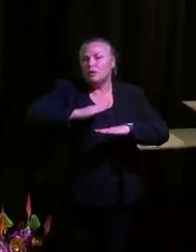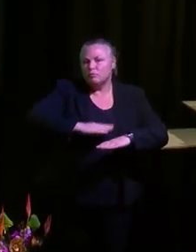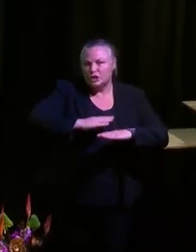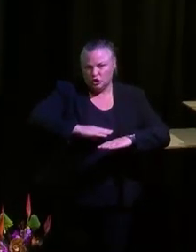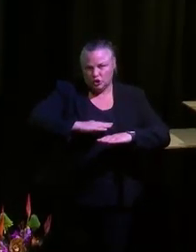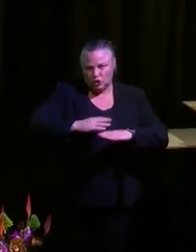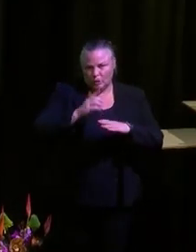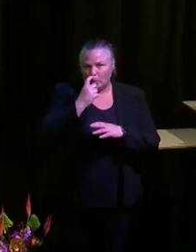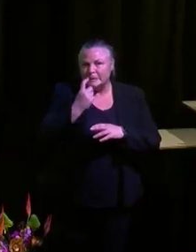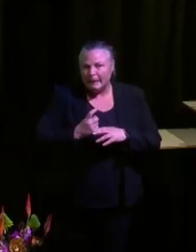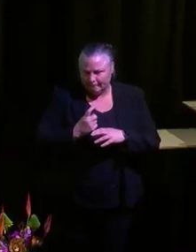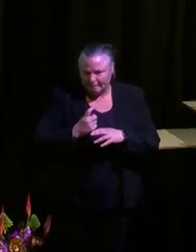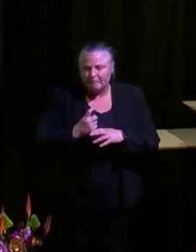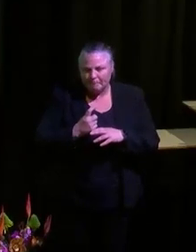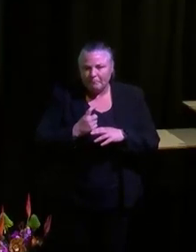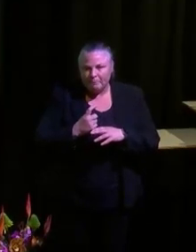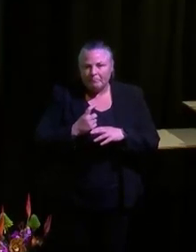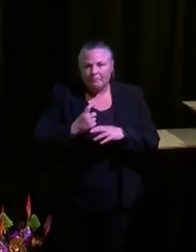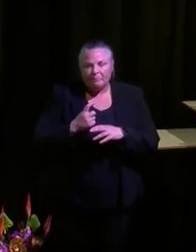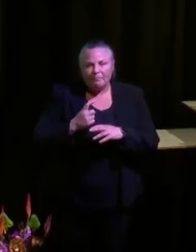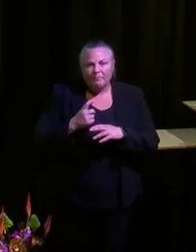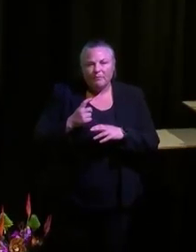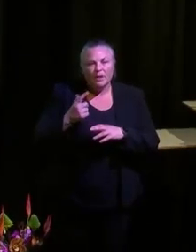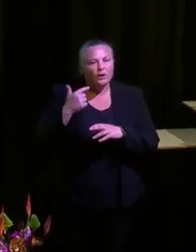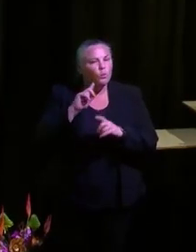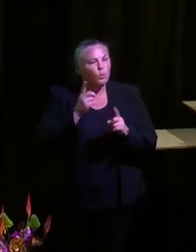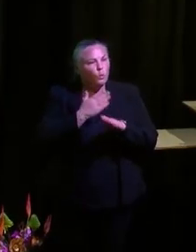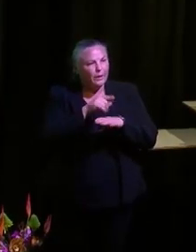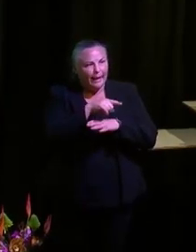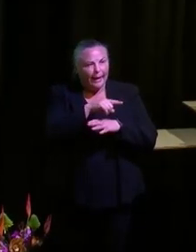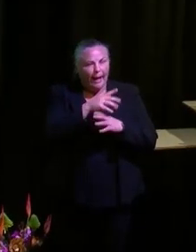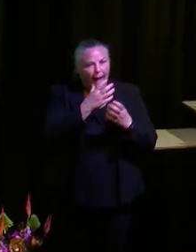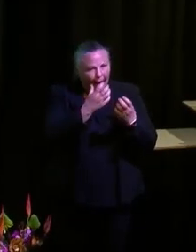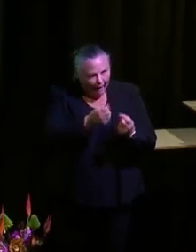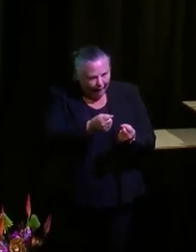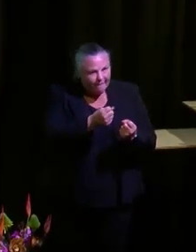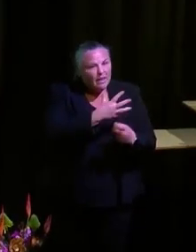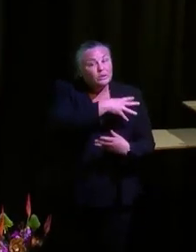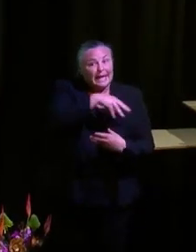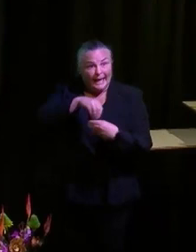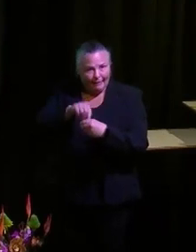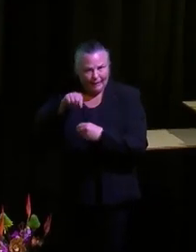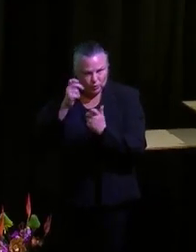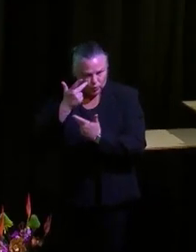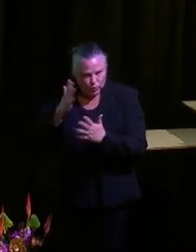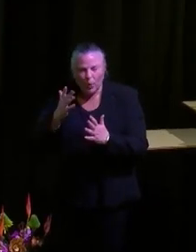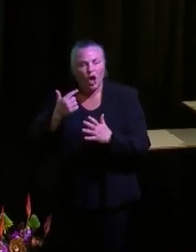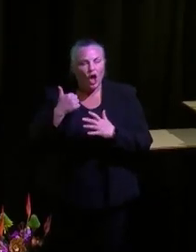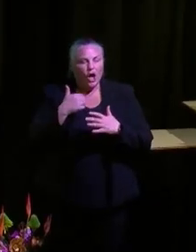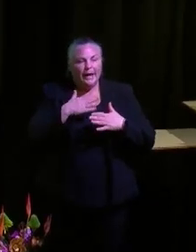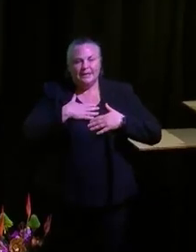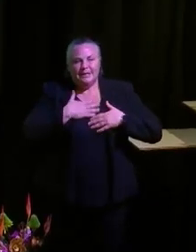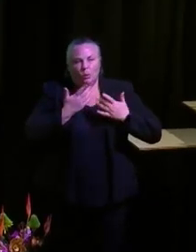of the work that Alfred Haddon had, because that was going to be part of the show, which was on there. And even though I wasn't responding to that, I just